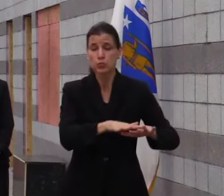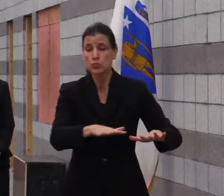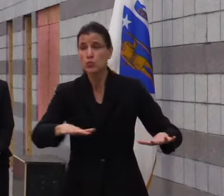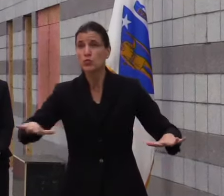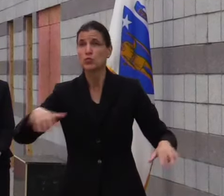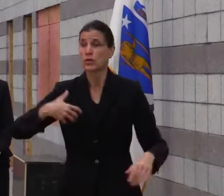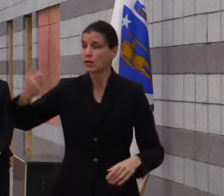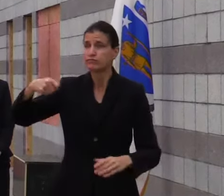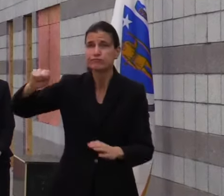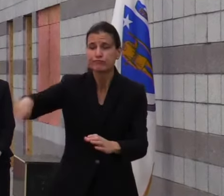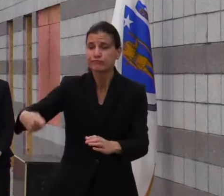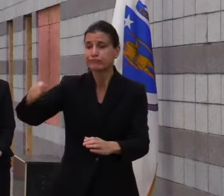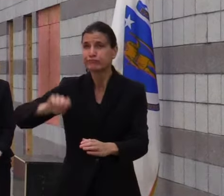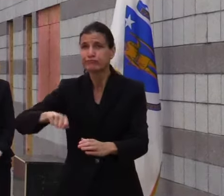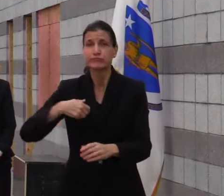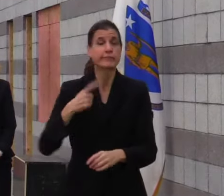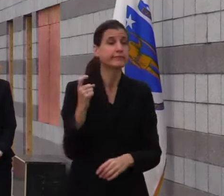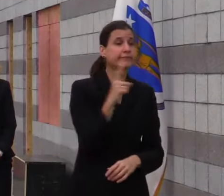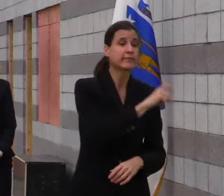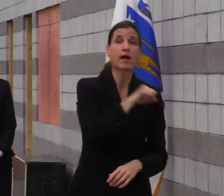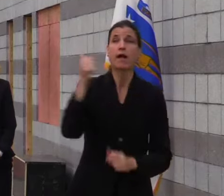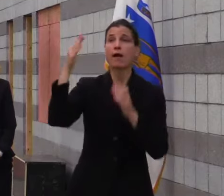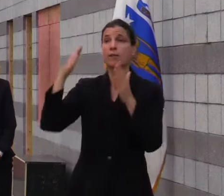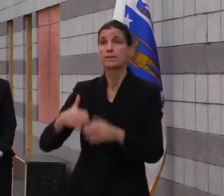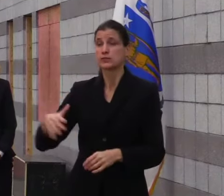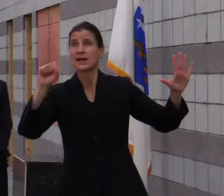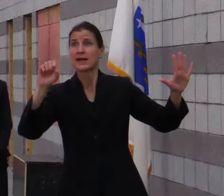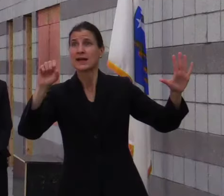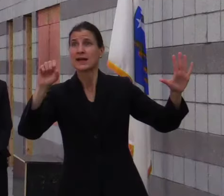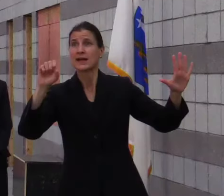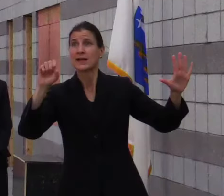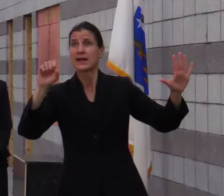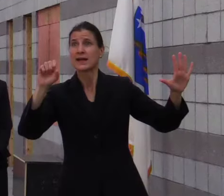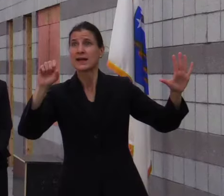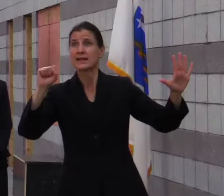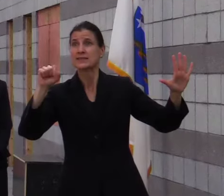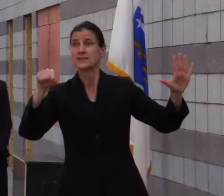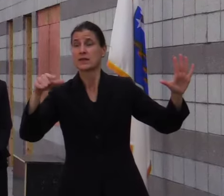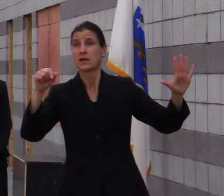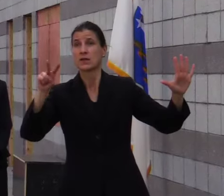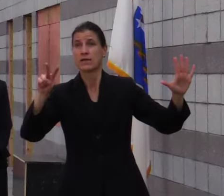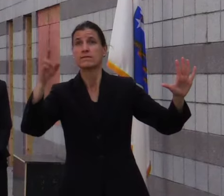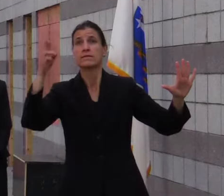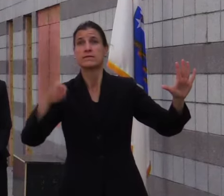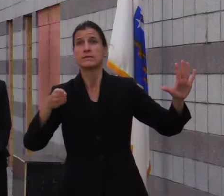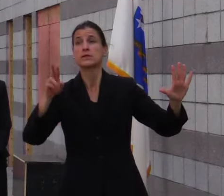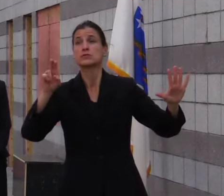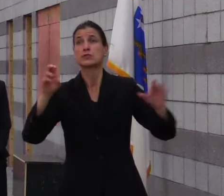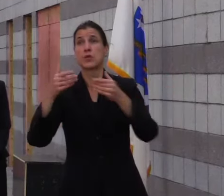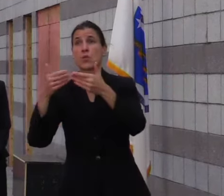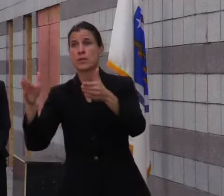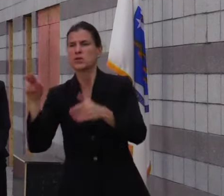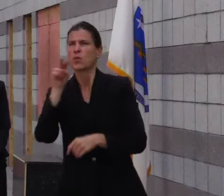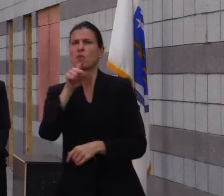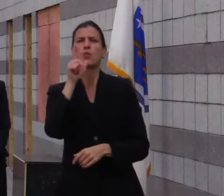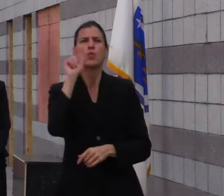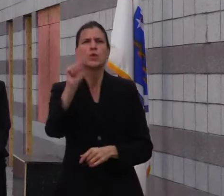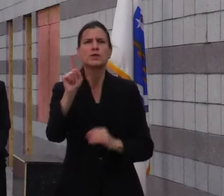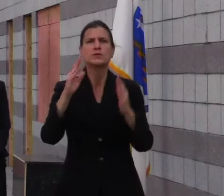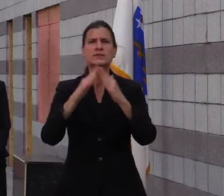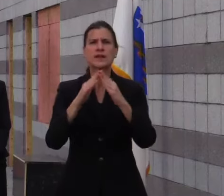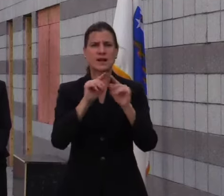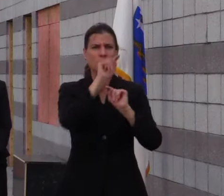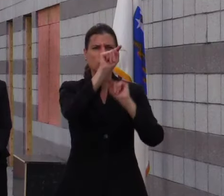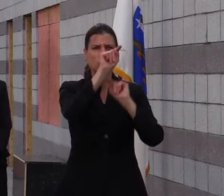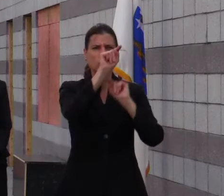an attempt in many respects, I think sometimes, very low levels of transmission, and we're able to open up and get